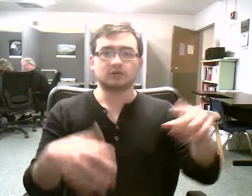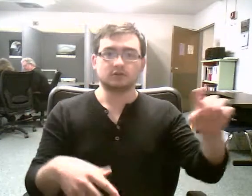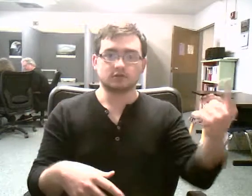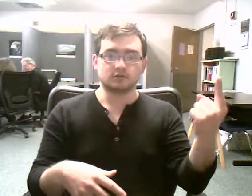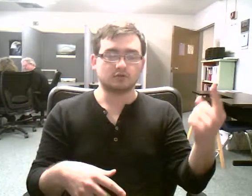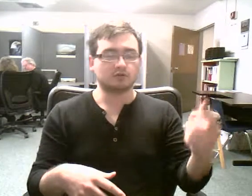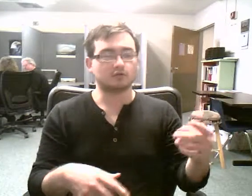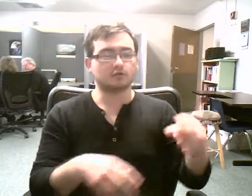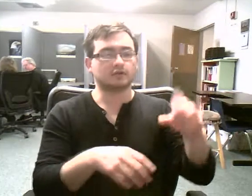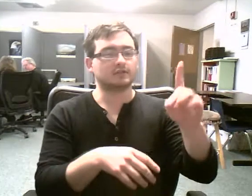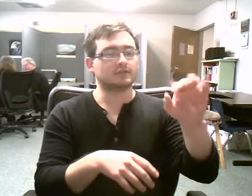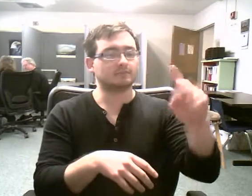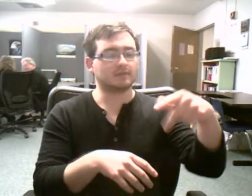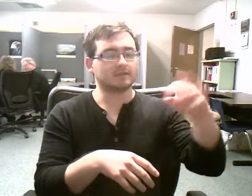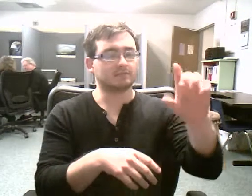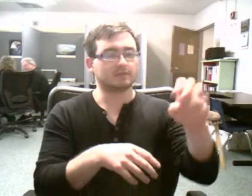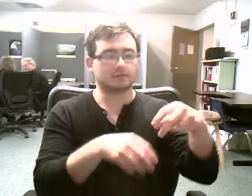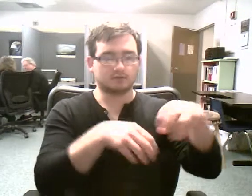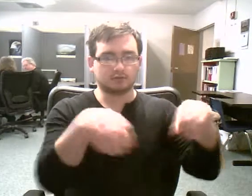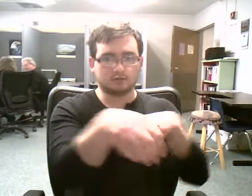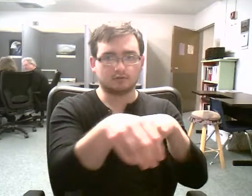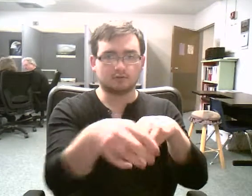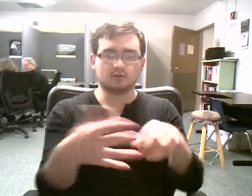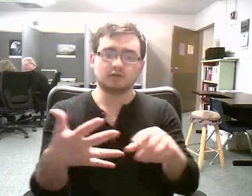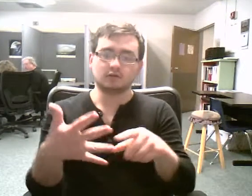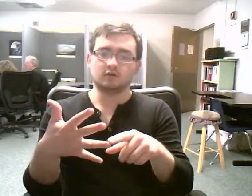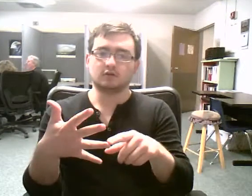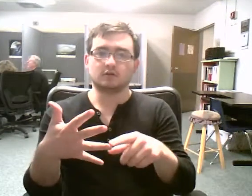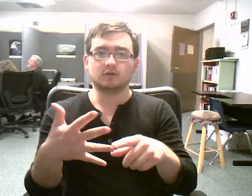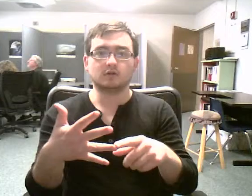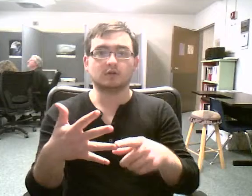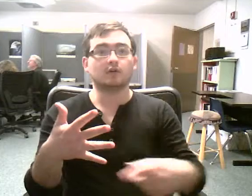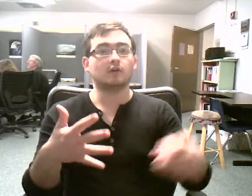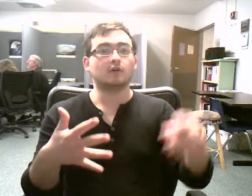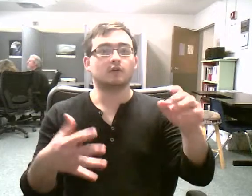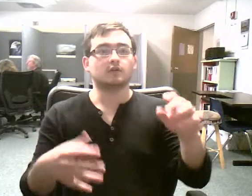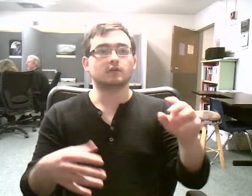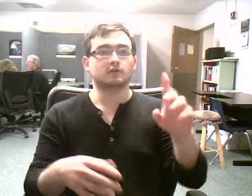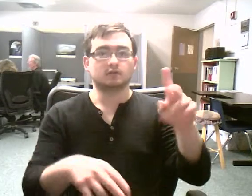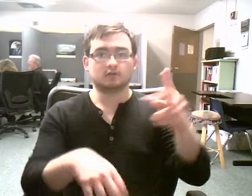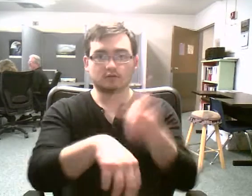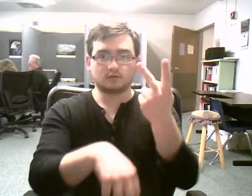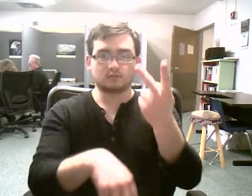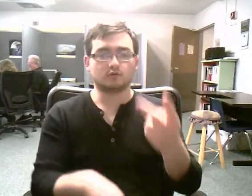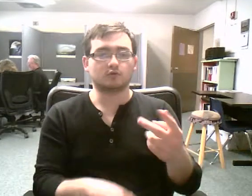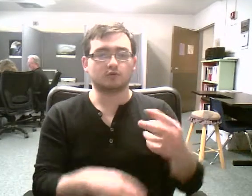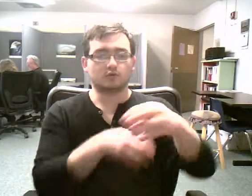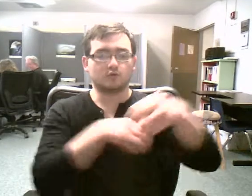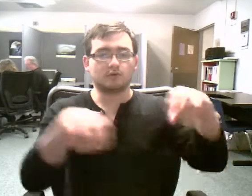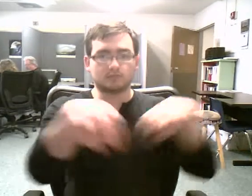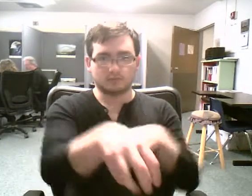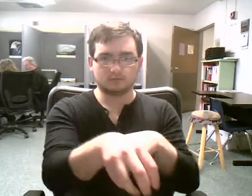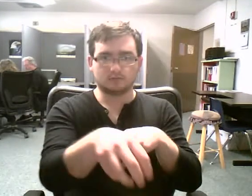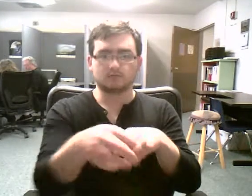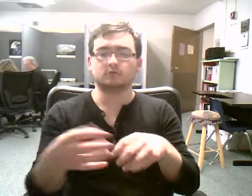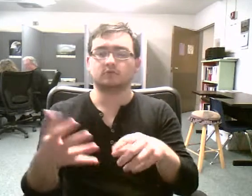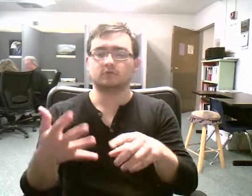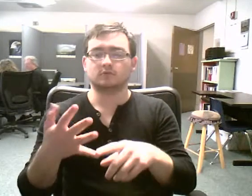And fourth is double replacement reactions. We will explore all, and fifth, combustion reactions. We'll explore